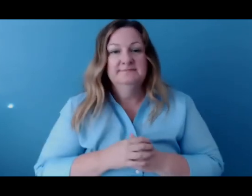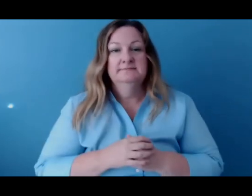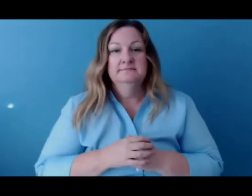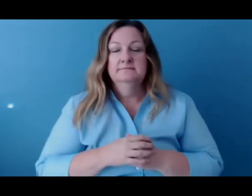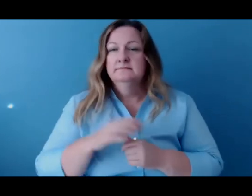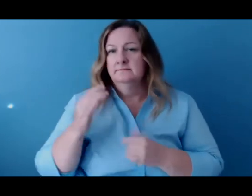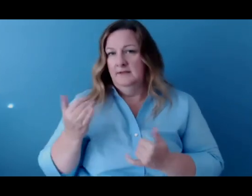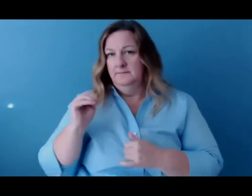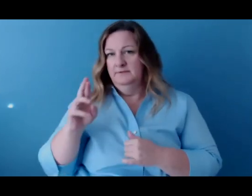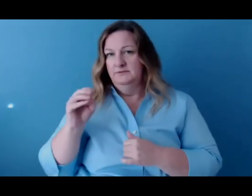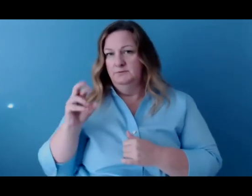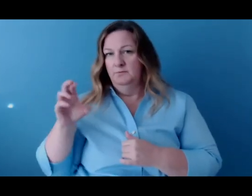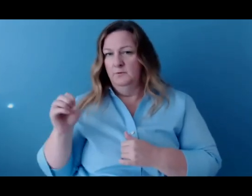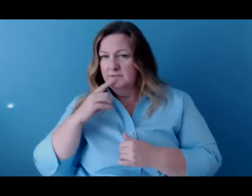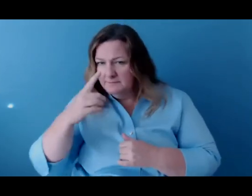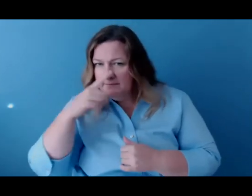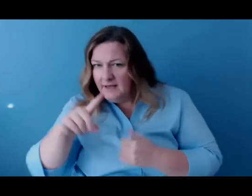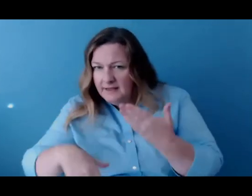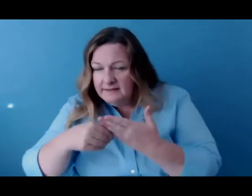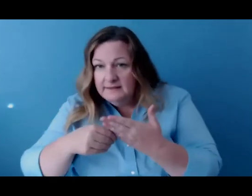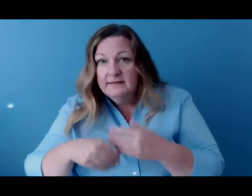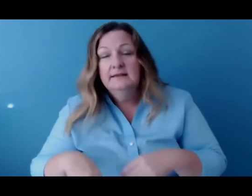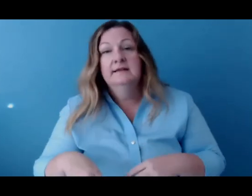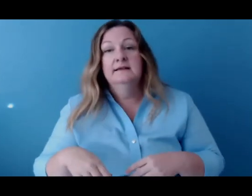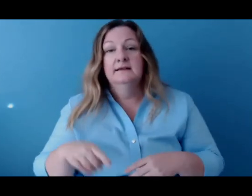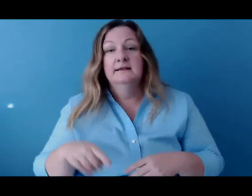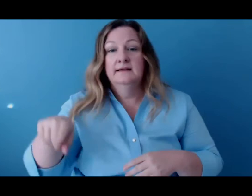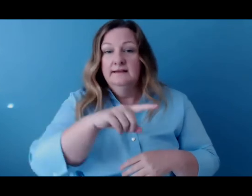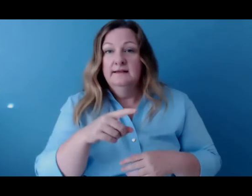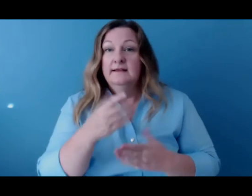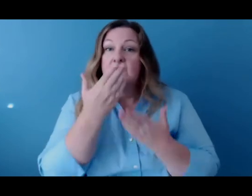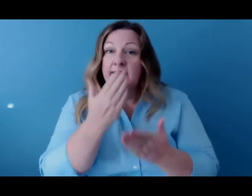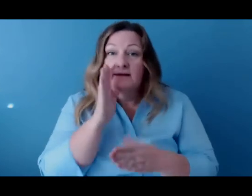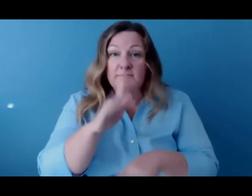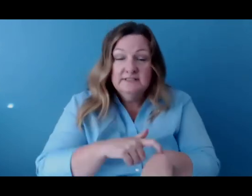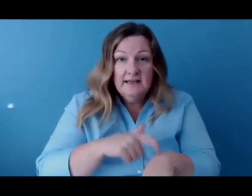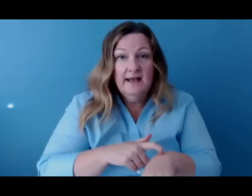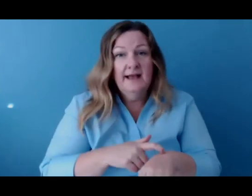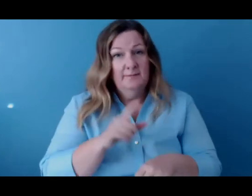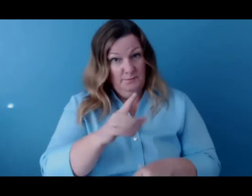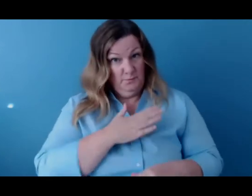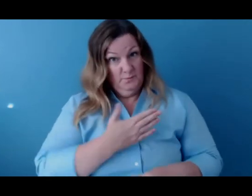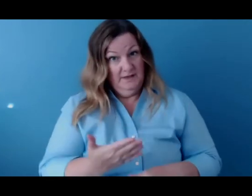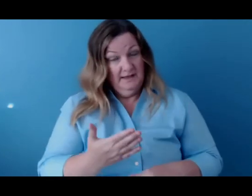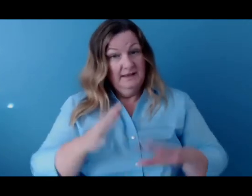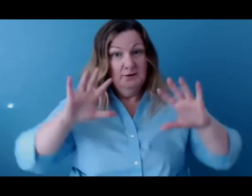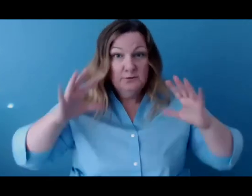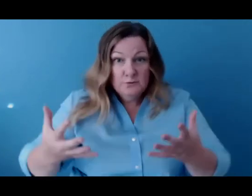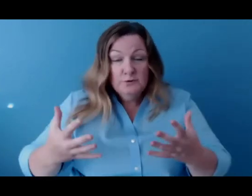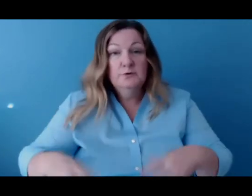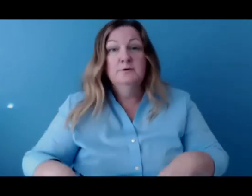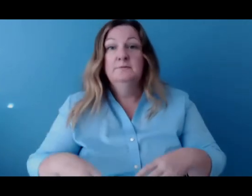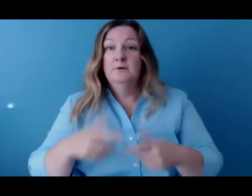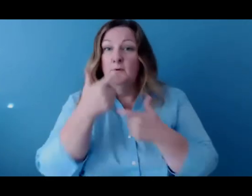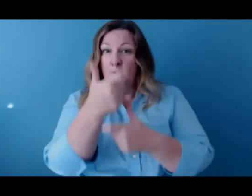If you wouldn't mind, just real briefly, almost anybody that's spoken has thanked me for my time. For you all to come on in a big group setting, and then anybody that's willing to